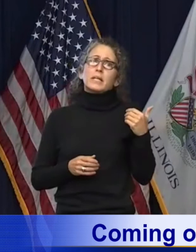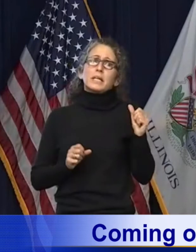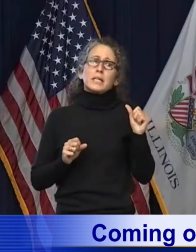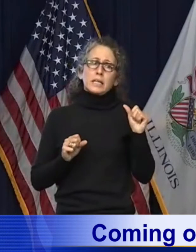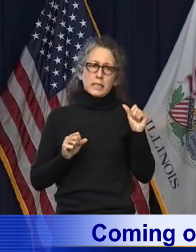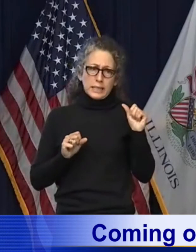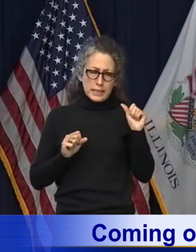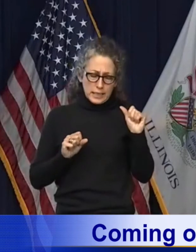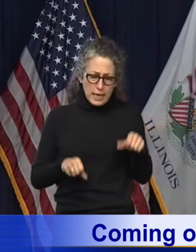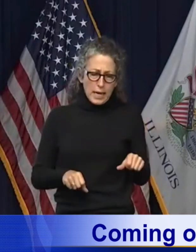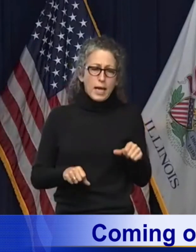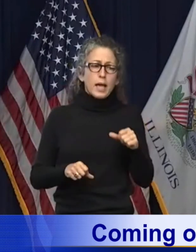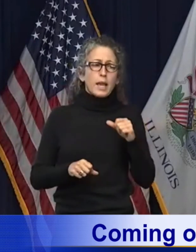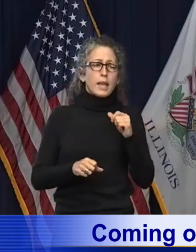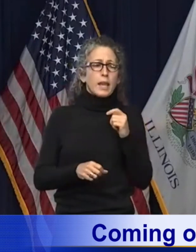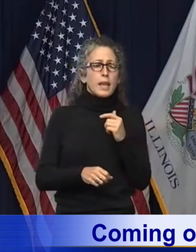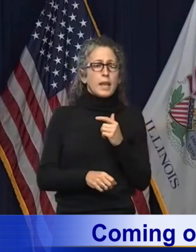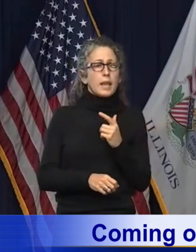to participate in this